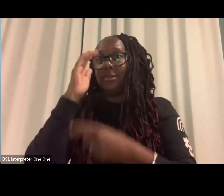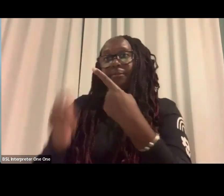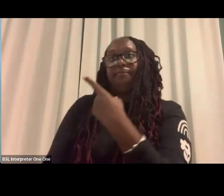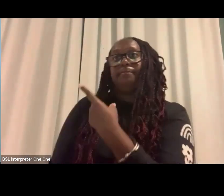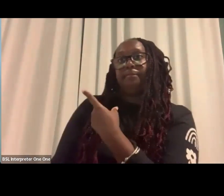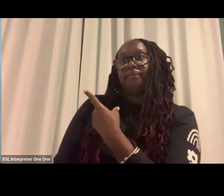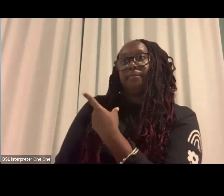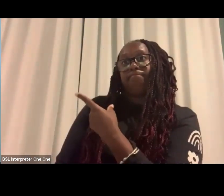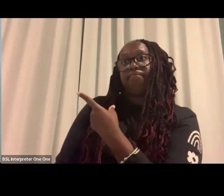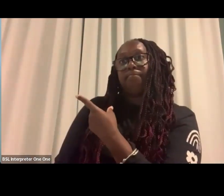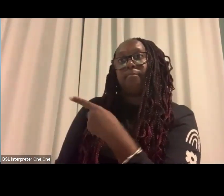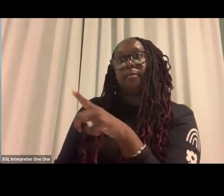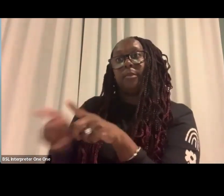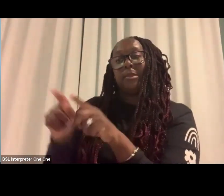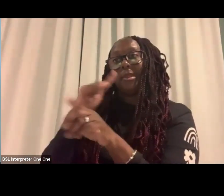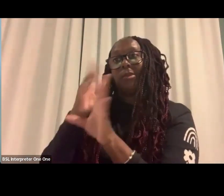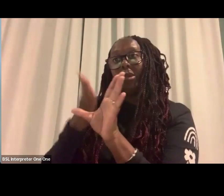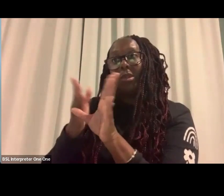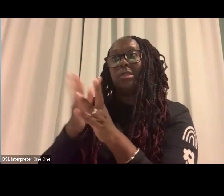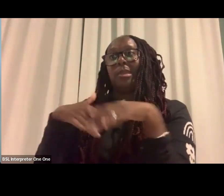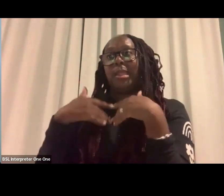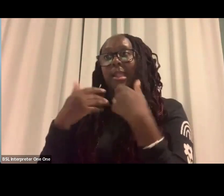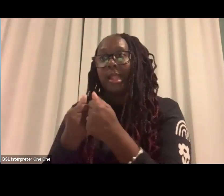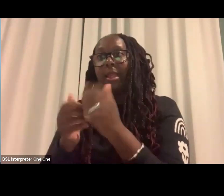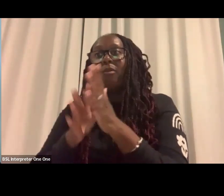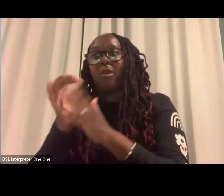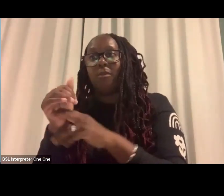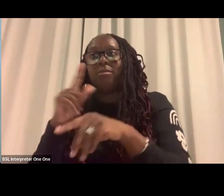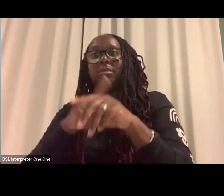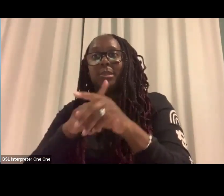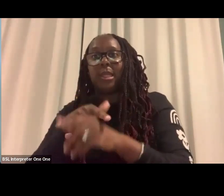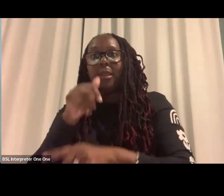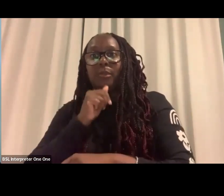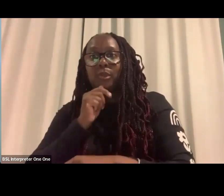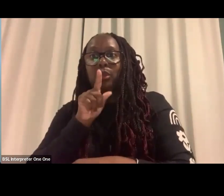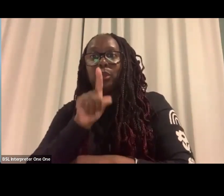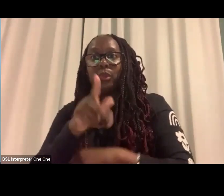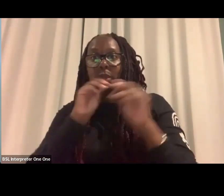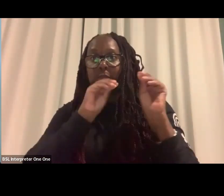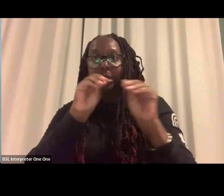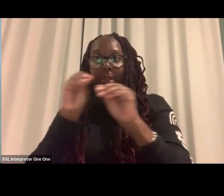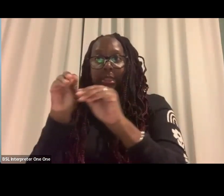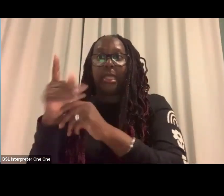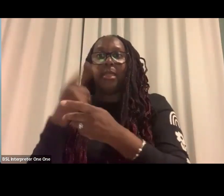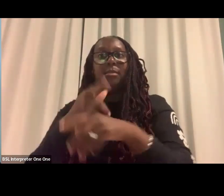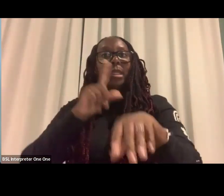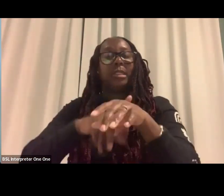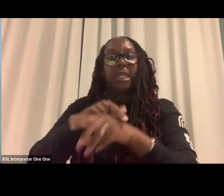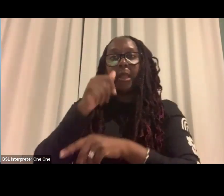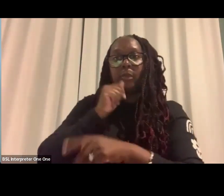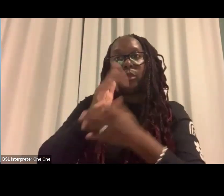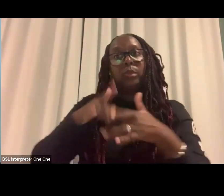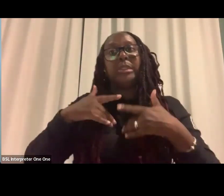community vitality, good governance, cultural diversity and resilience, education, time use, health,